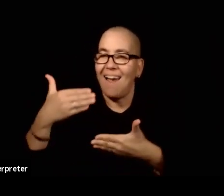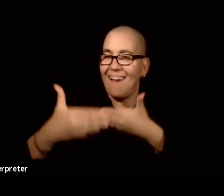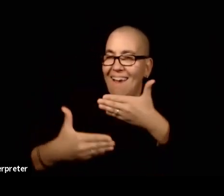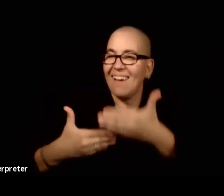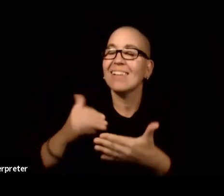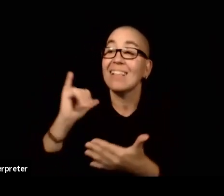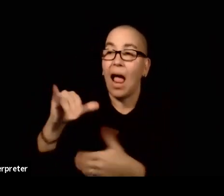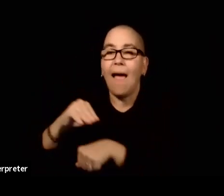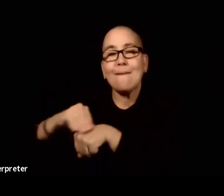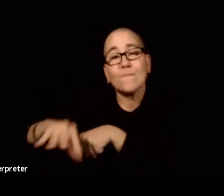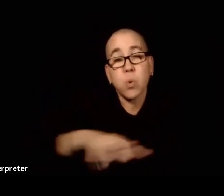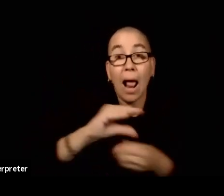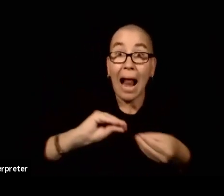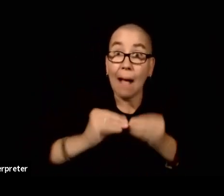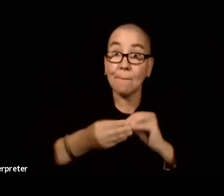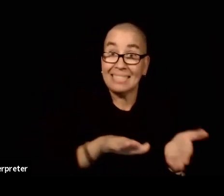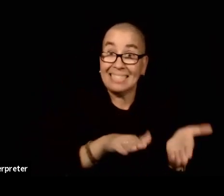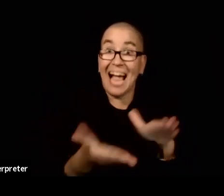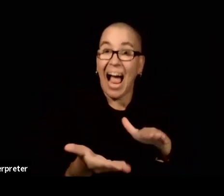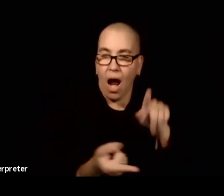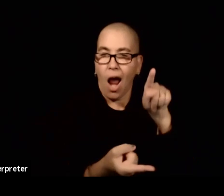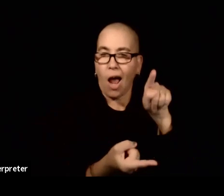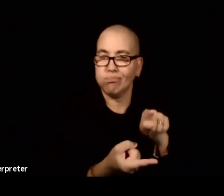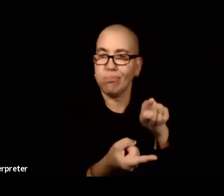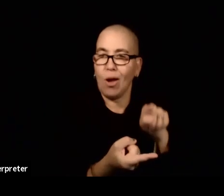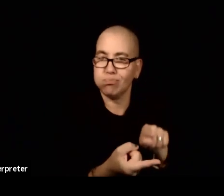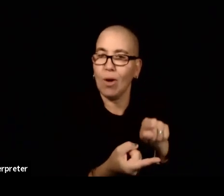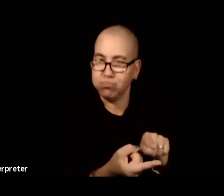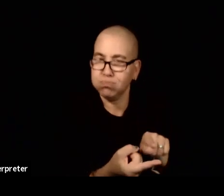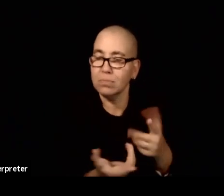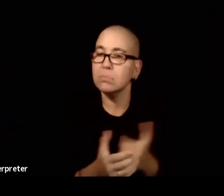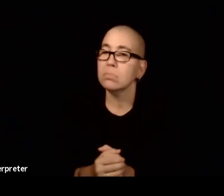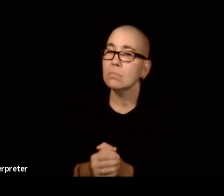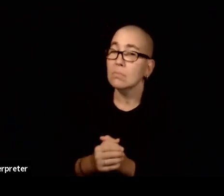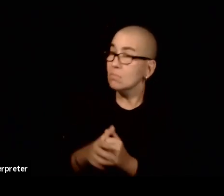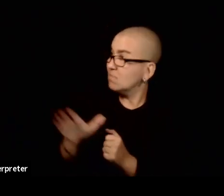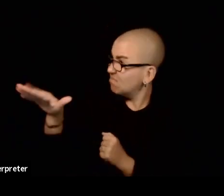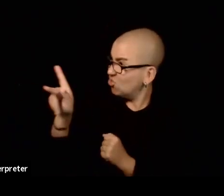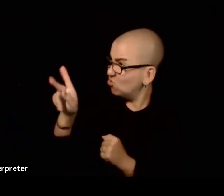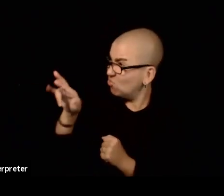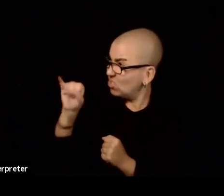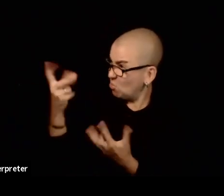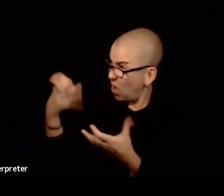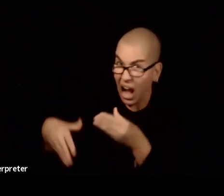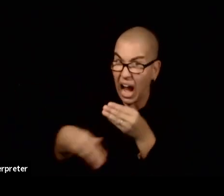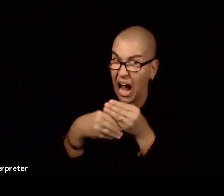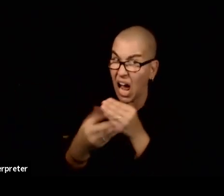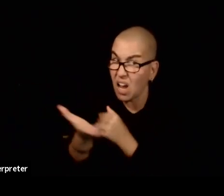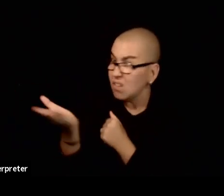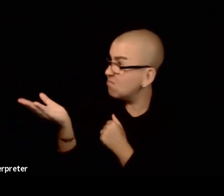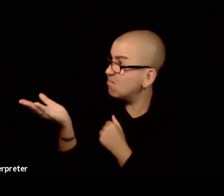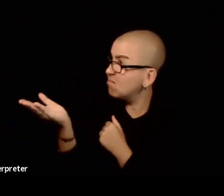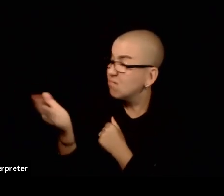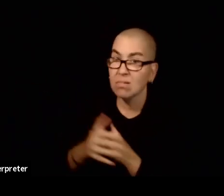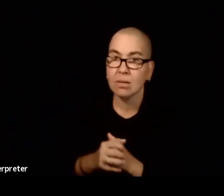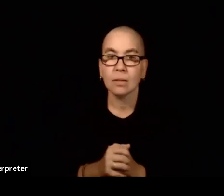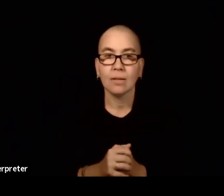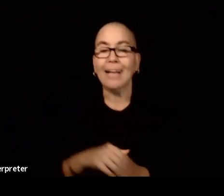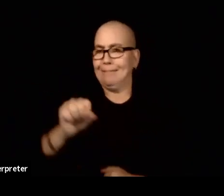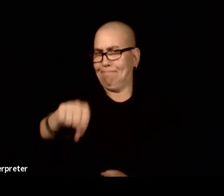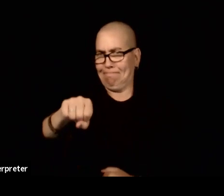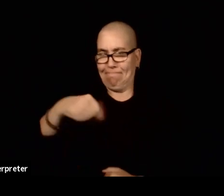line, Chris, do you have anything else you want to add sort of from a data perspective? Sure. Everything that the commissioner